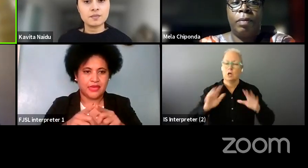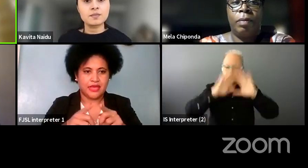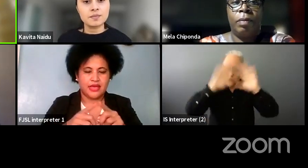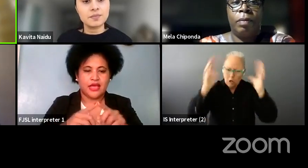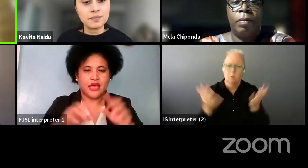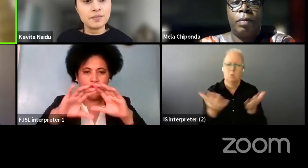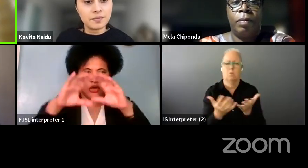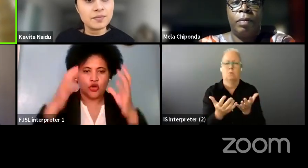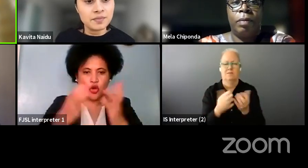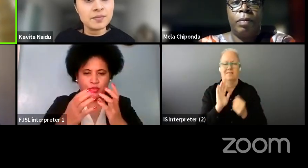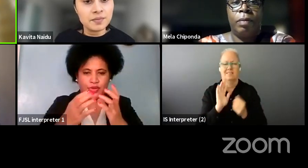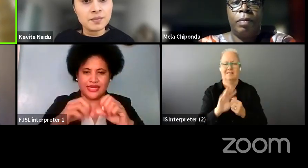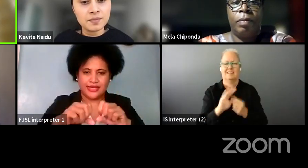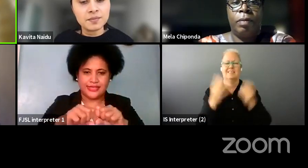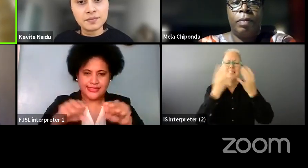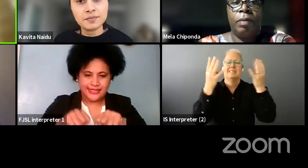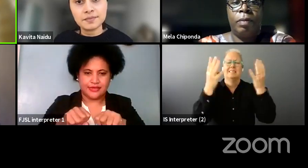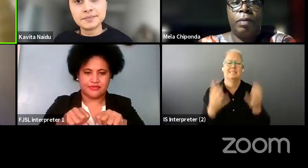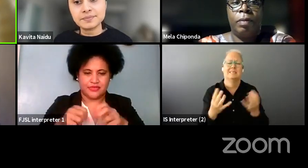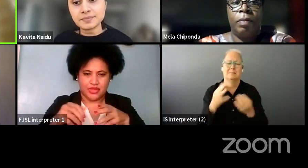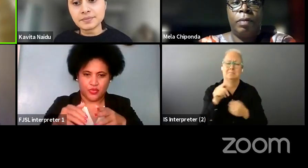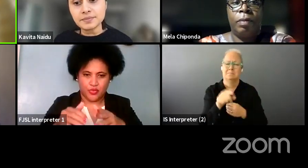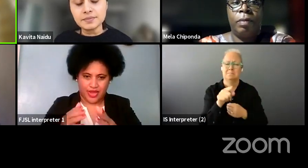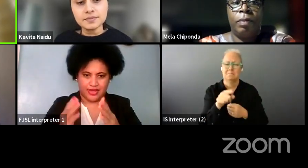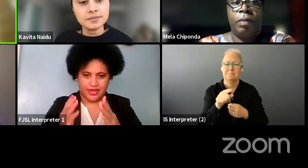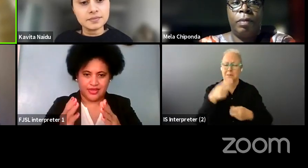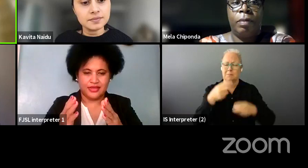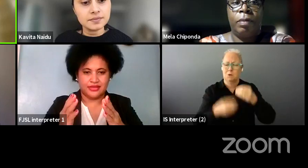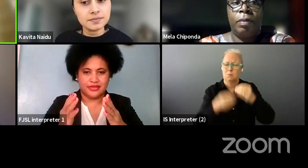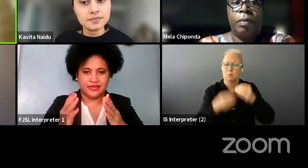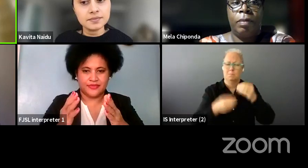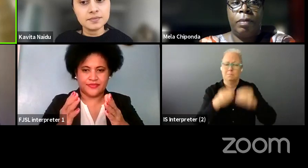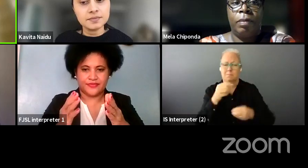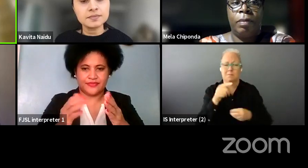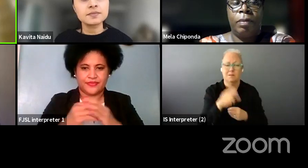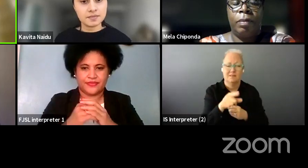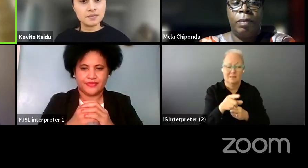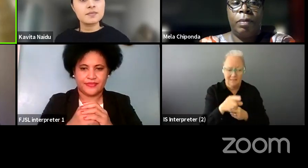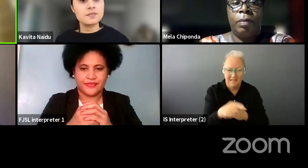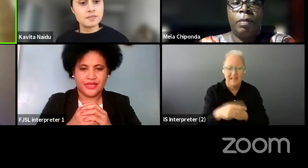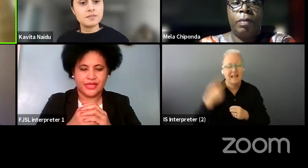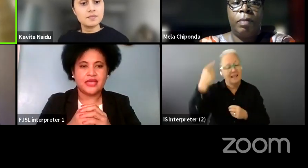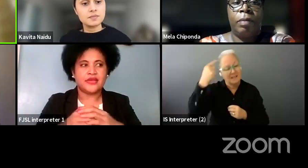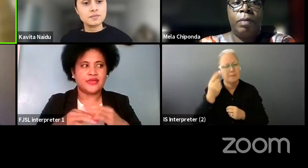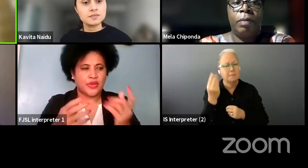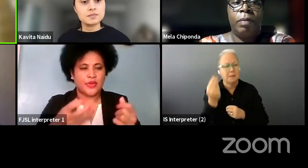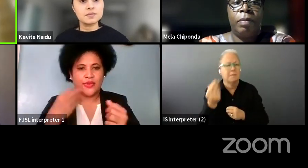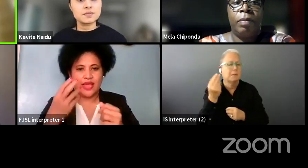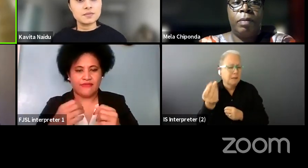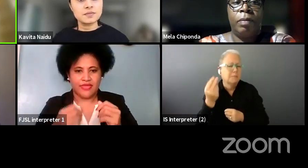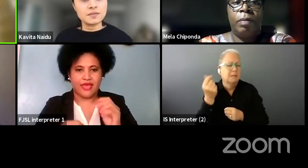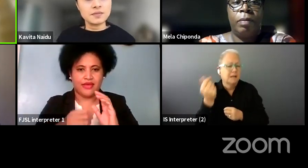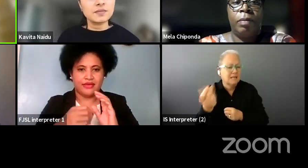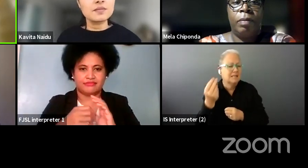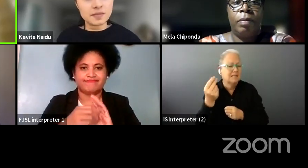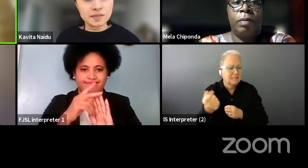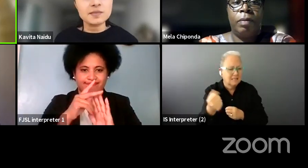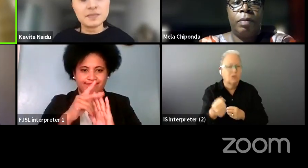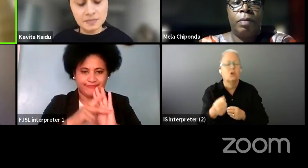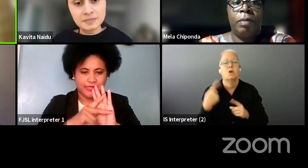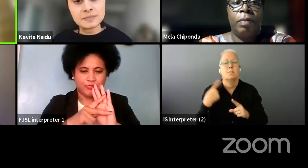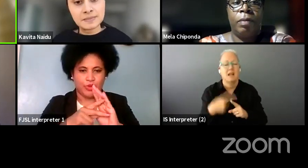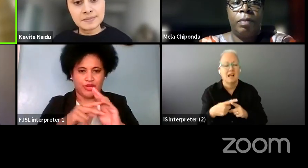a global systemic system, right? That is built on capitalist principles and on exploitation in